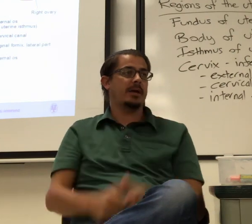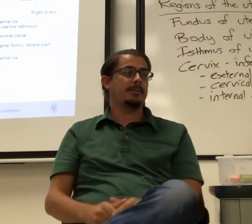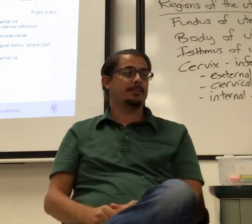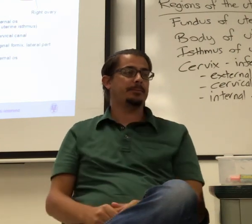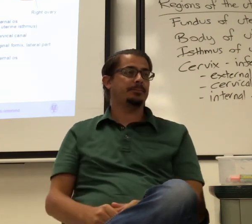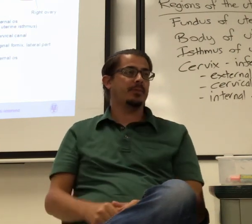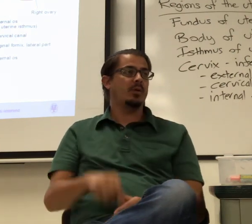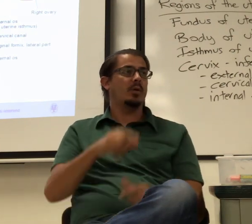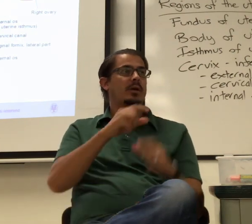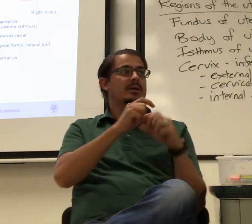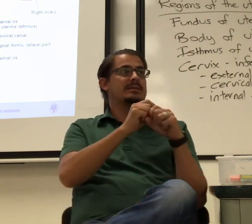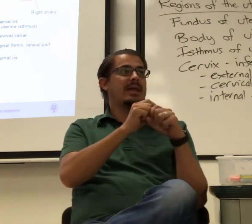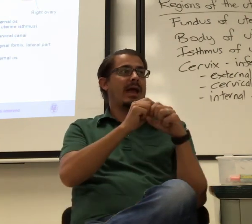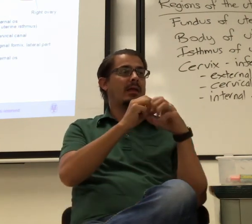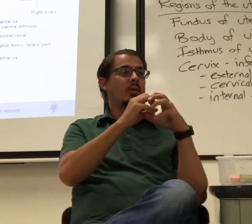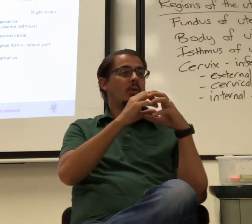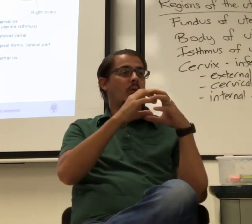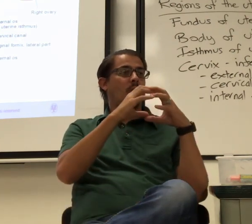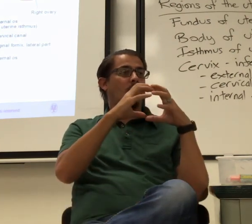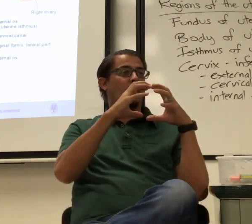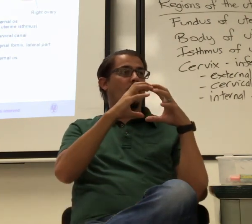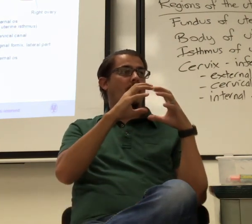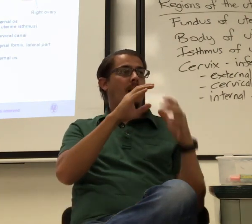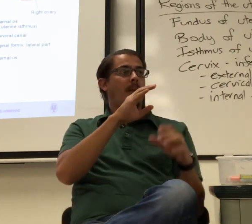Dilates, birth canal.